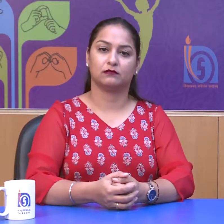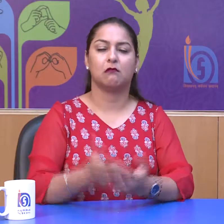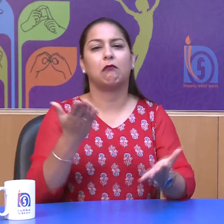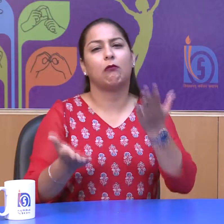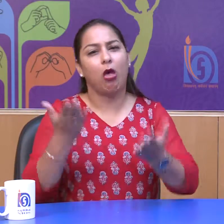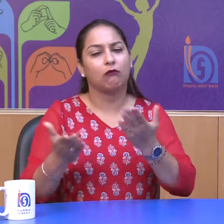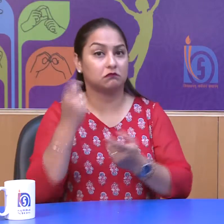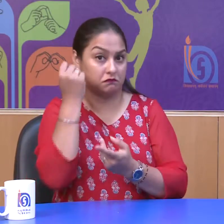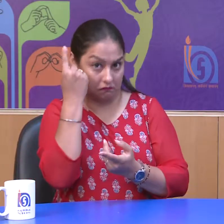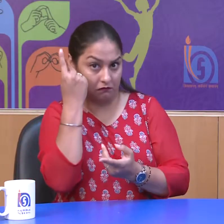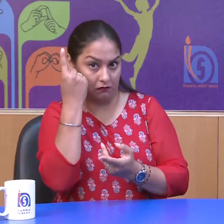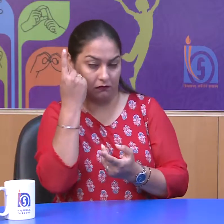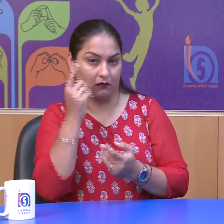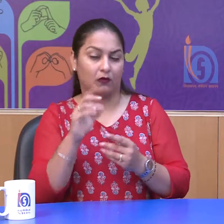understood in two ways.